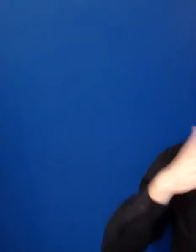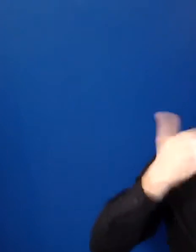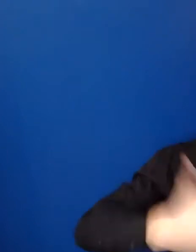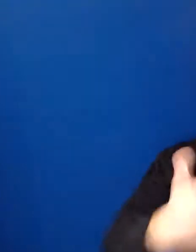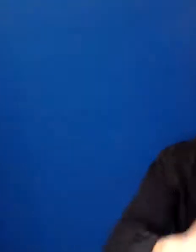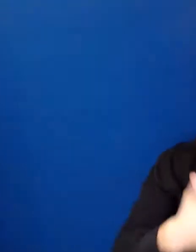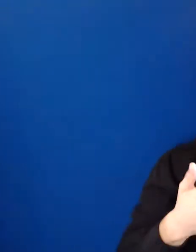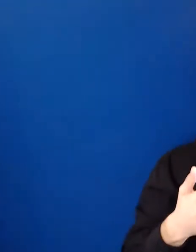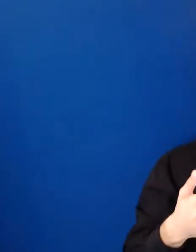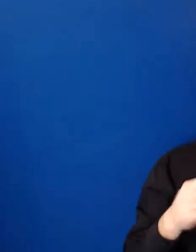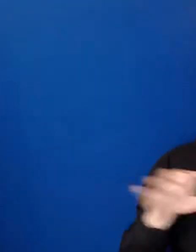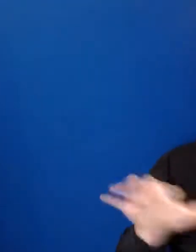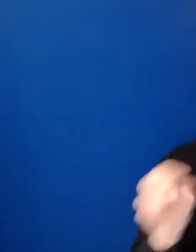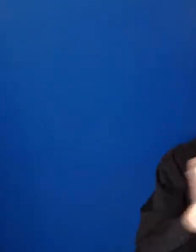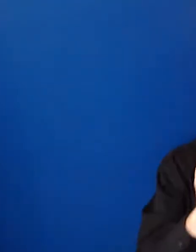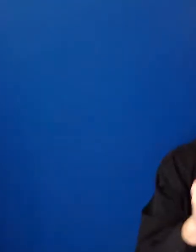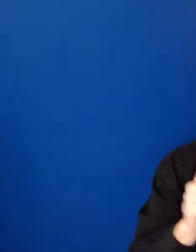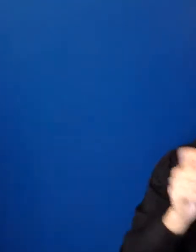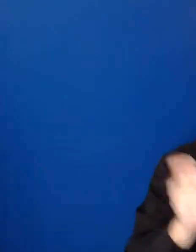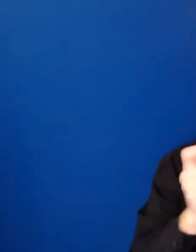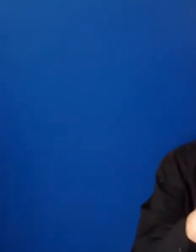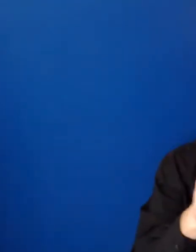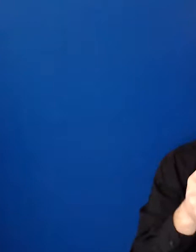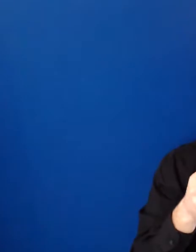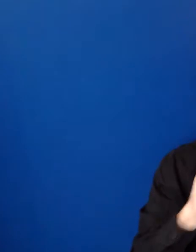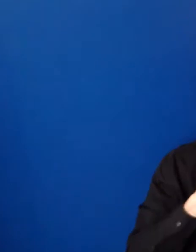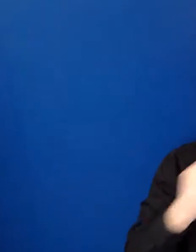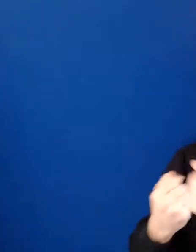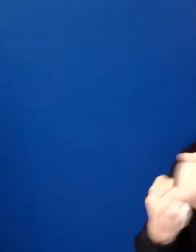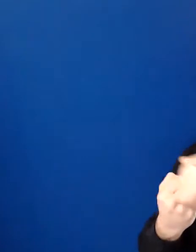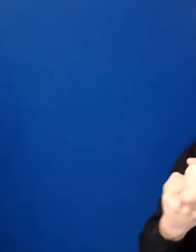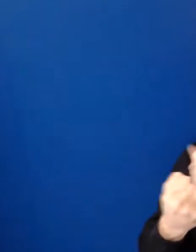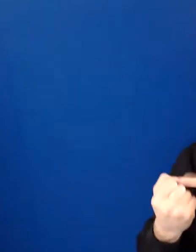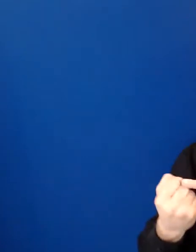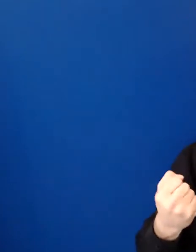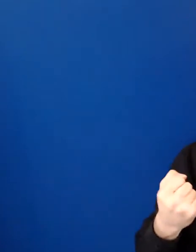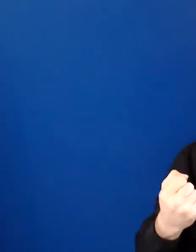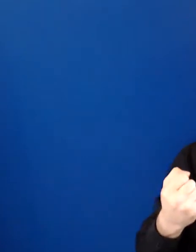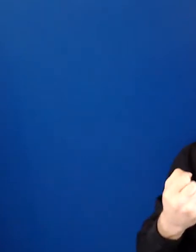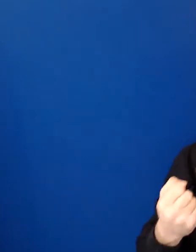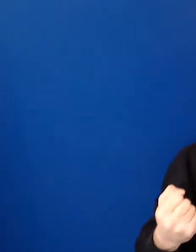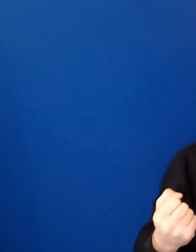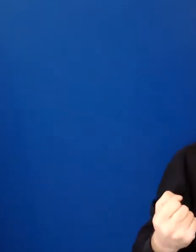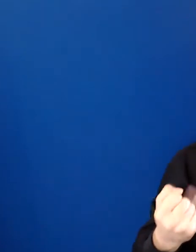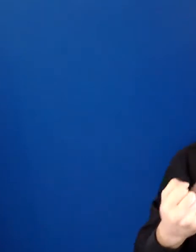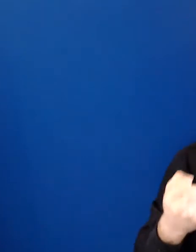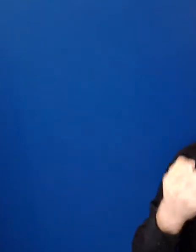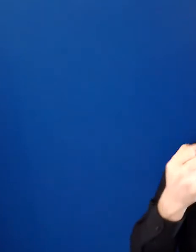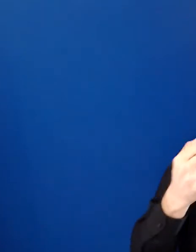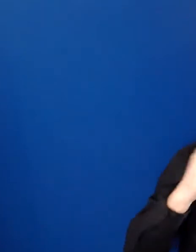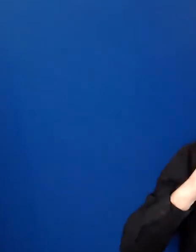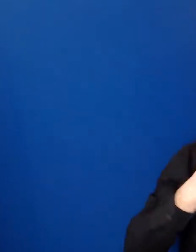what advocacy actually looks like. In the climate in which we live now, things are